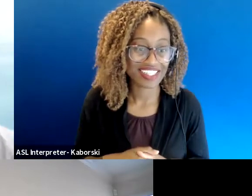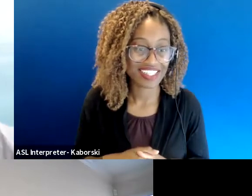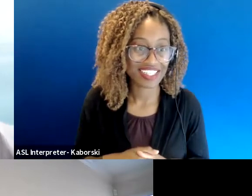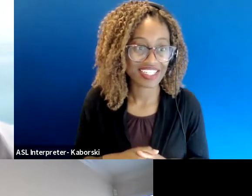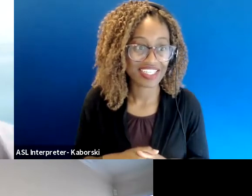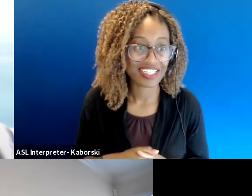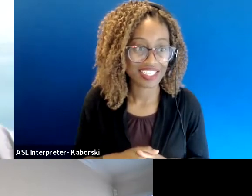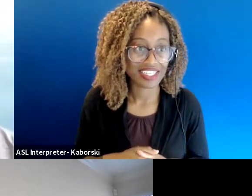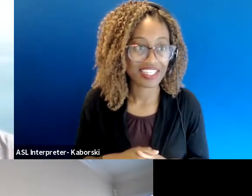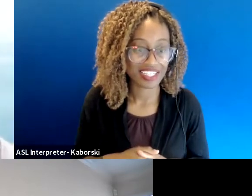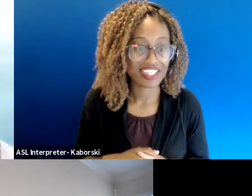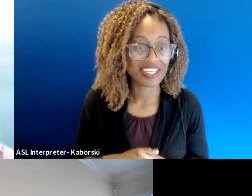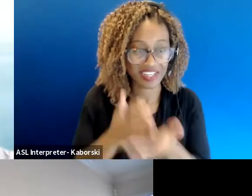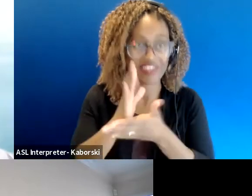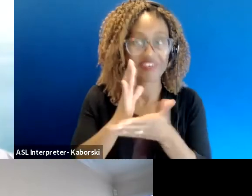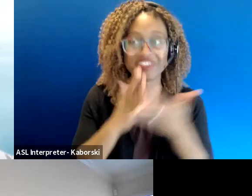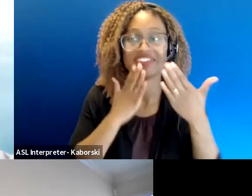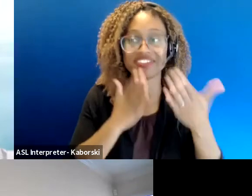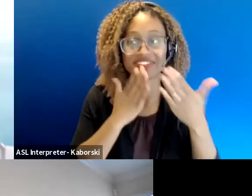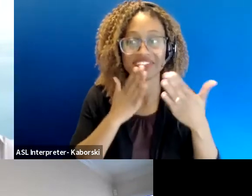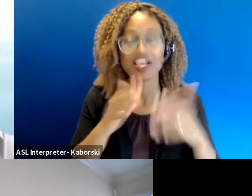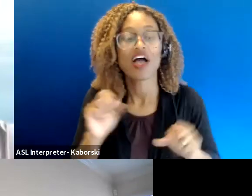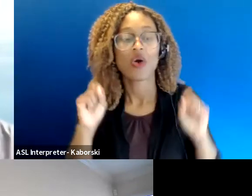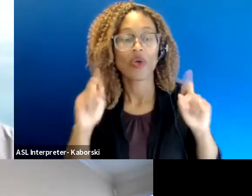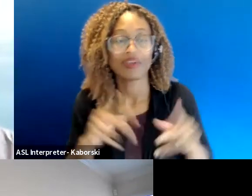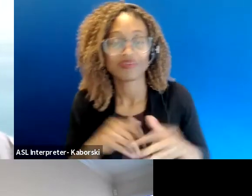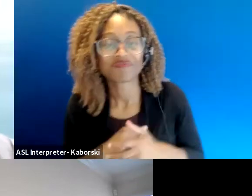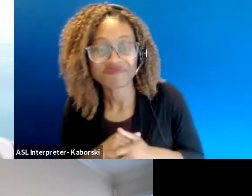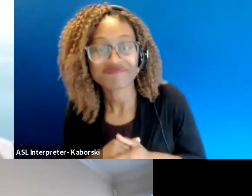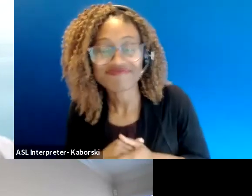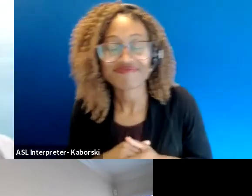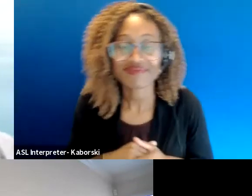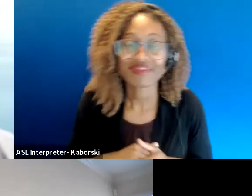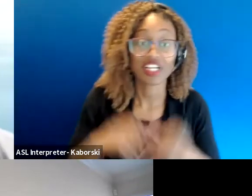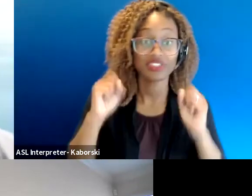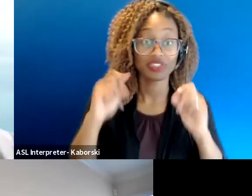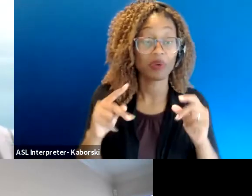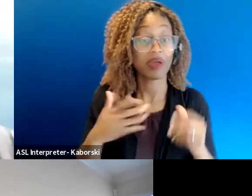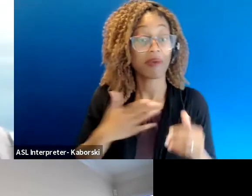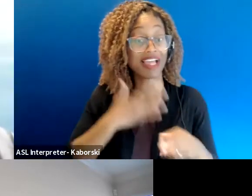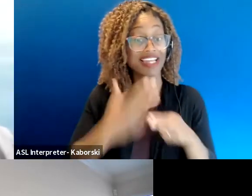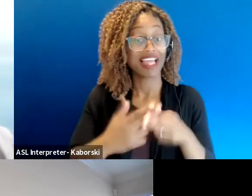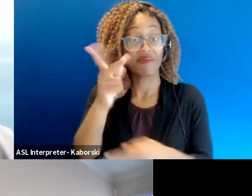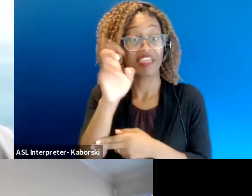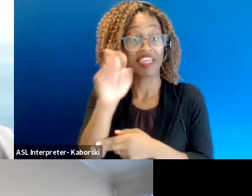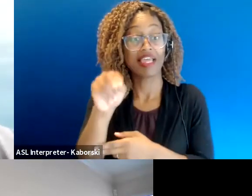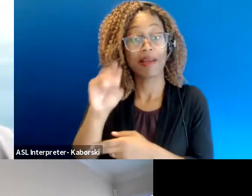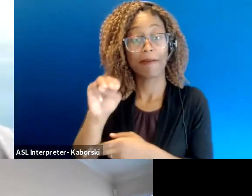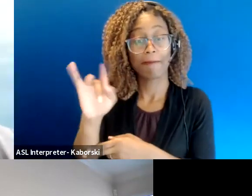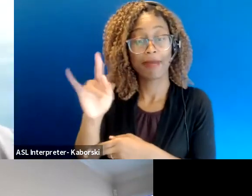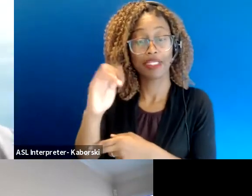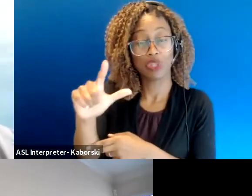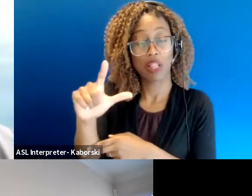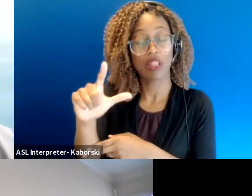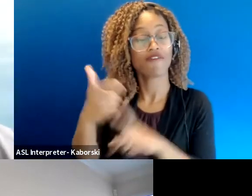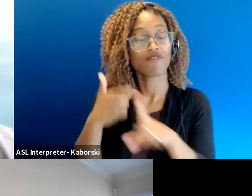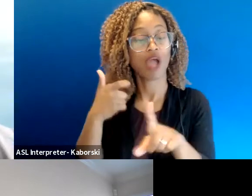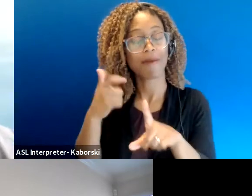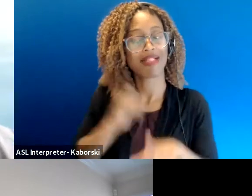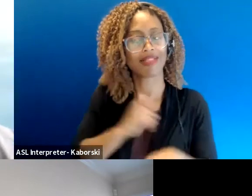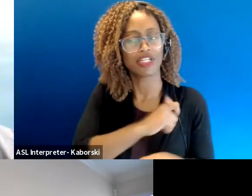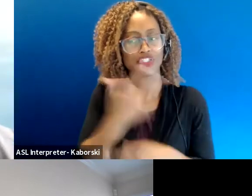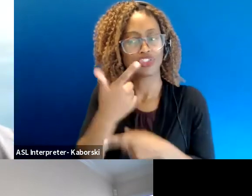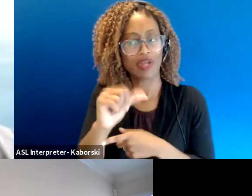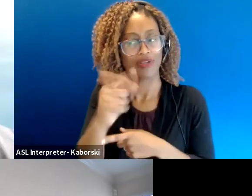Okay. All right. Thank you. As I said, my name is Ken Mitchell. I'm from Atlanta, Georgia, along with Kendall.